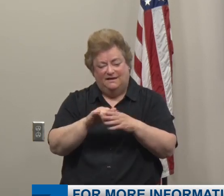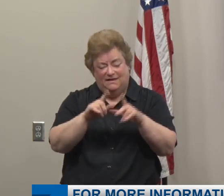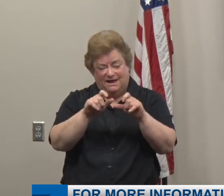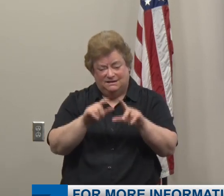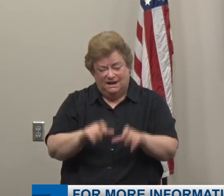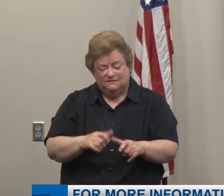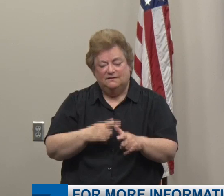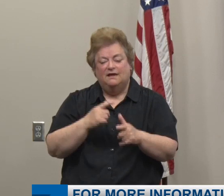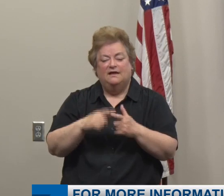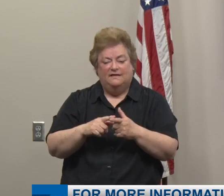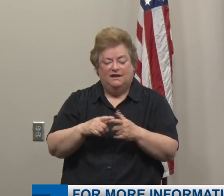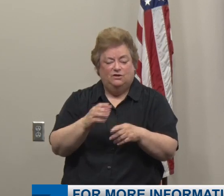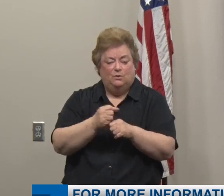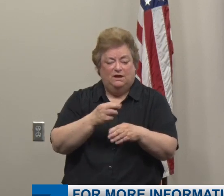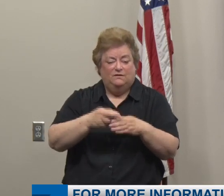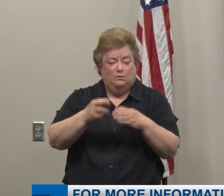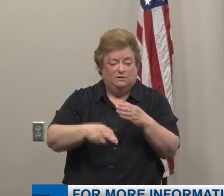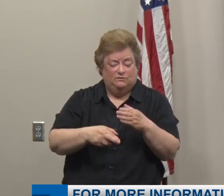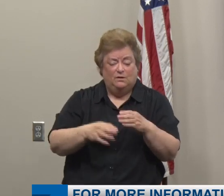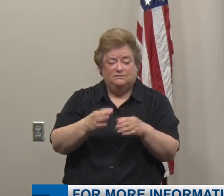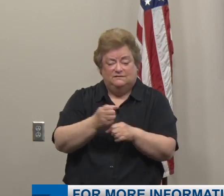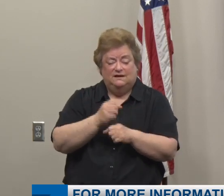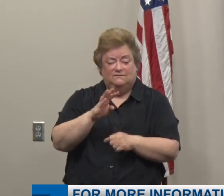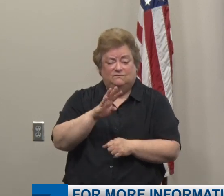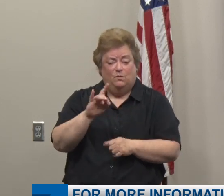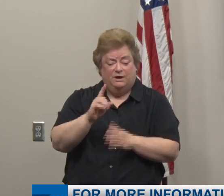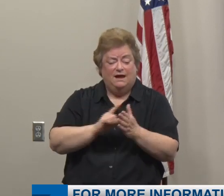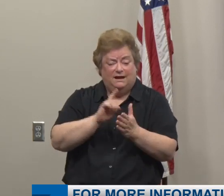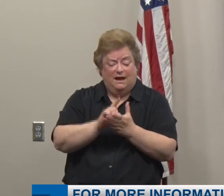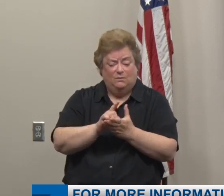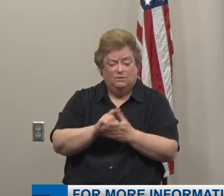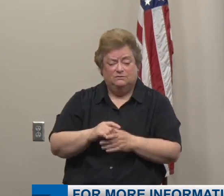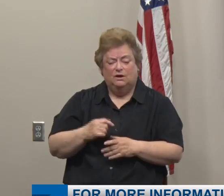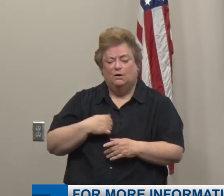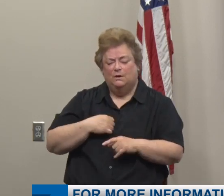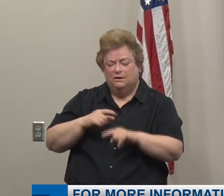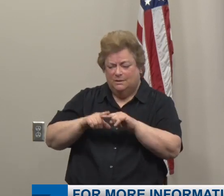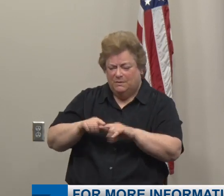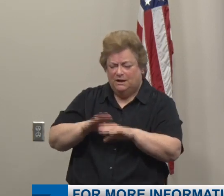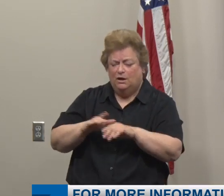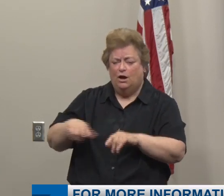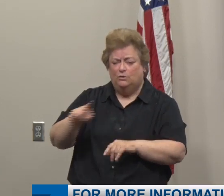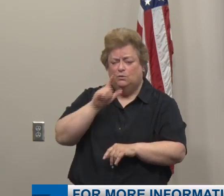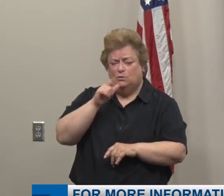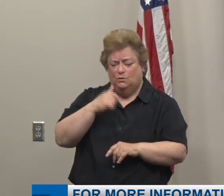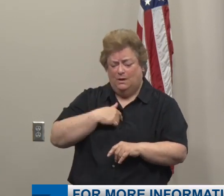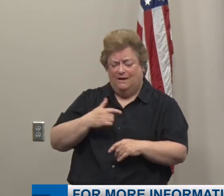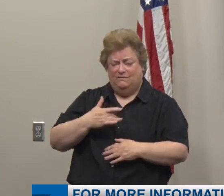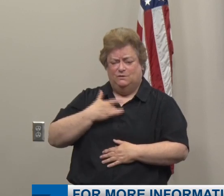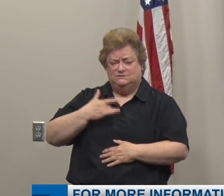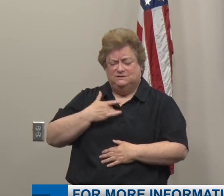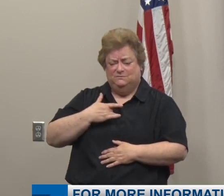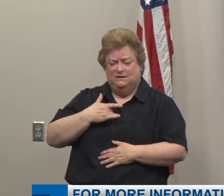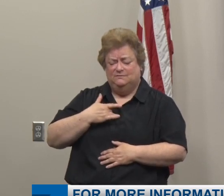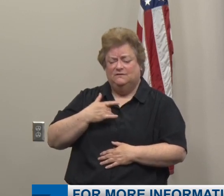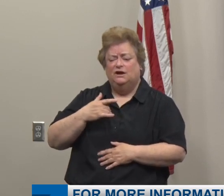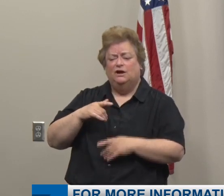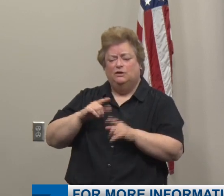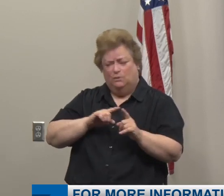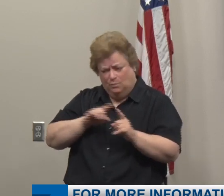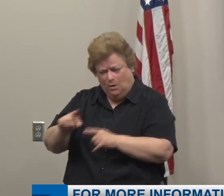now in about 48 hours we are counting on those of you with symptoms to get tested and we're counting on everyone